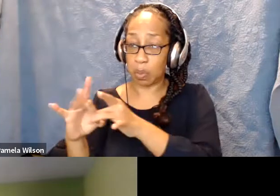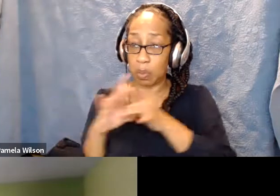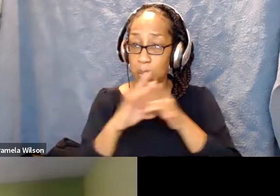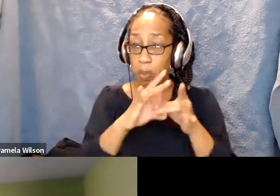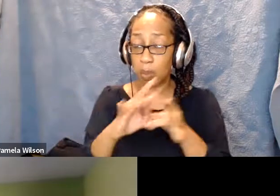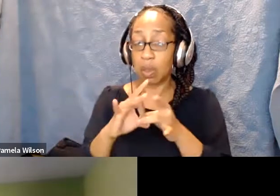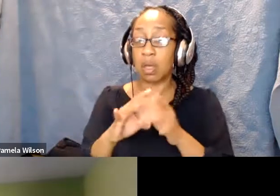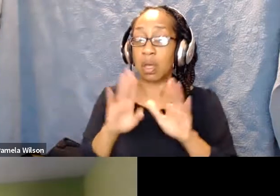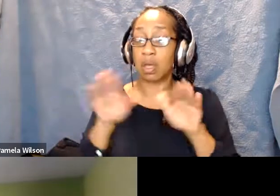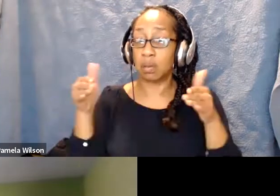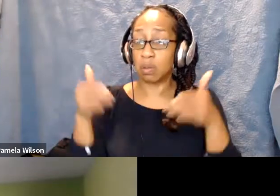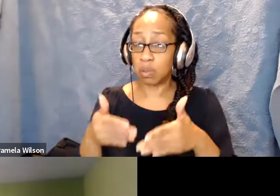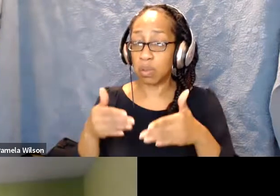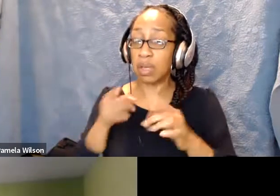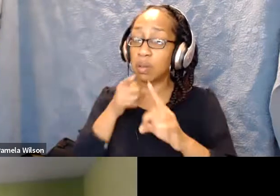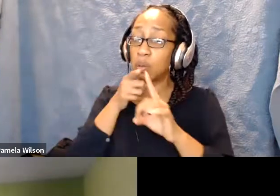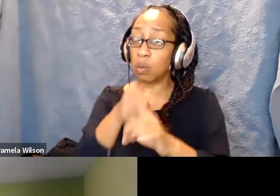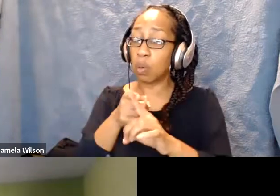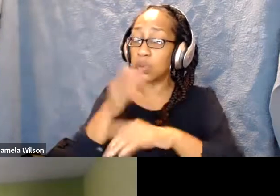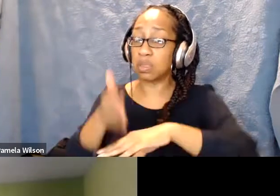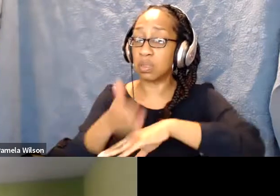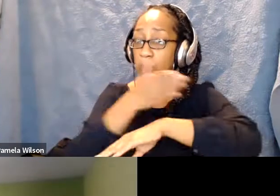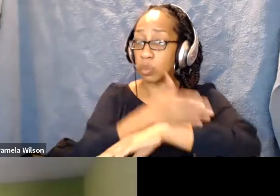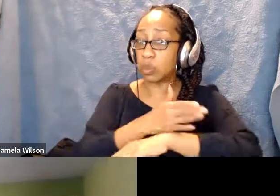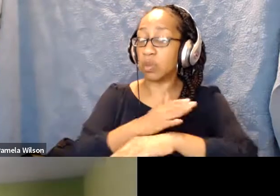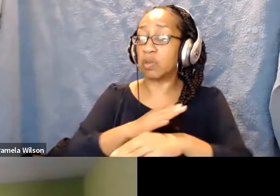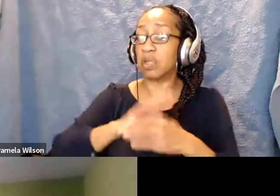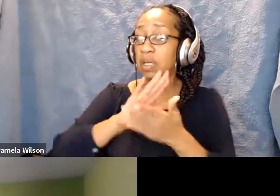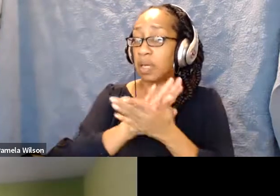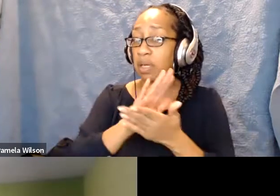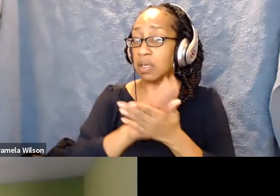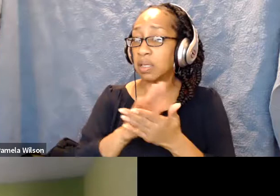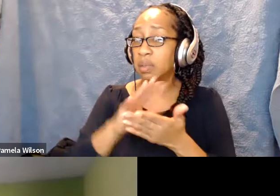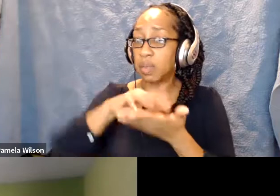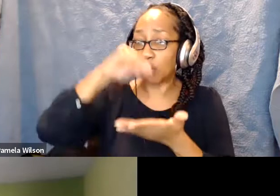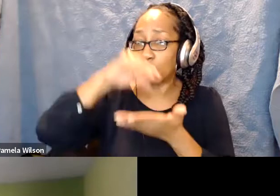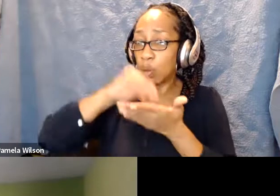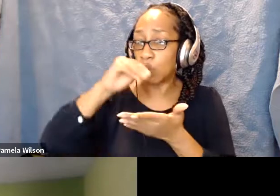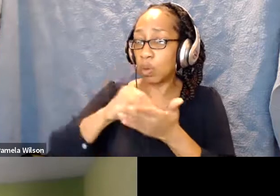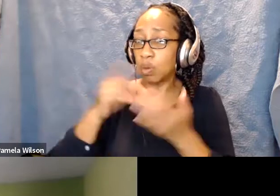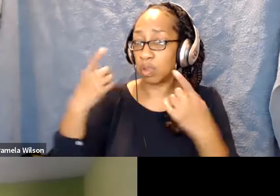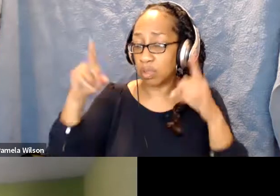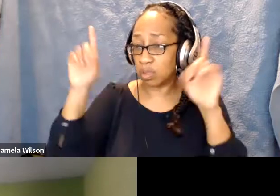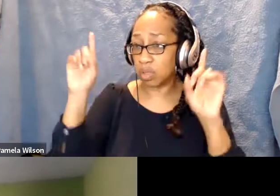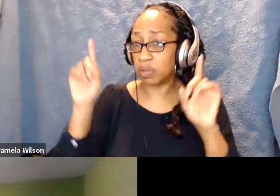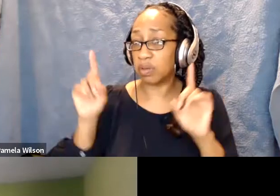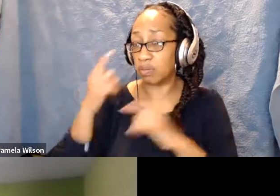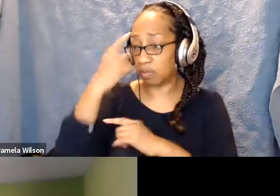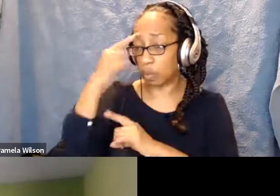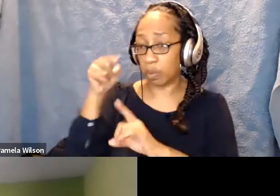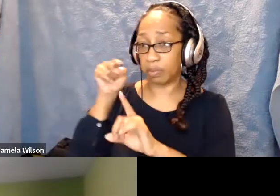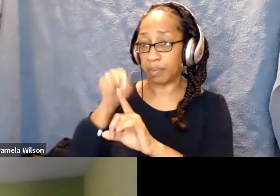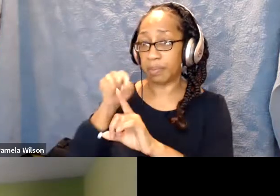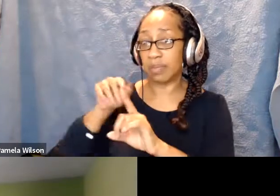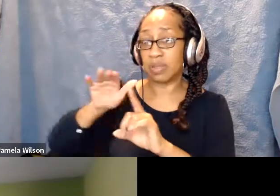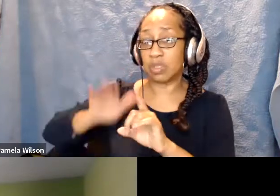that's focused on improving academic and functional achievement for the child with a disability, and looking for that achievement to occur